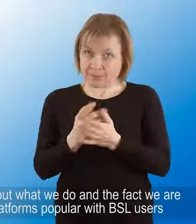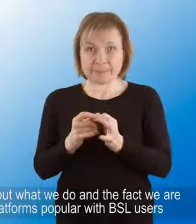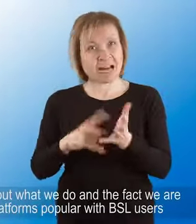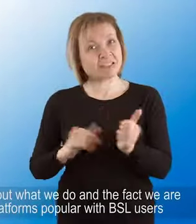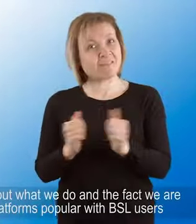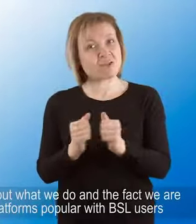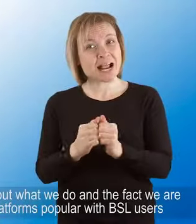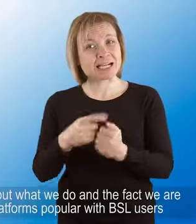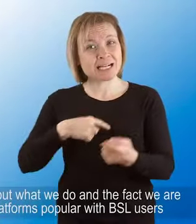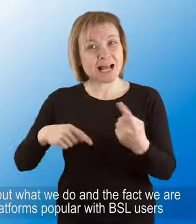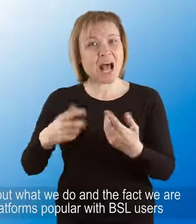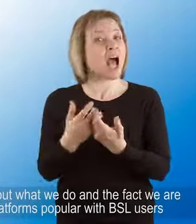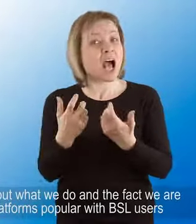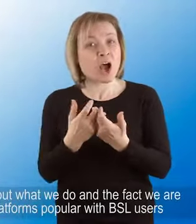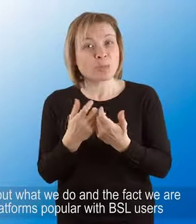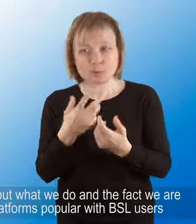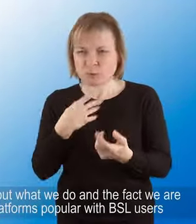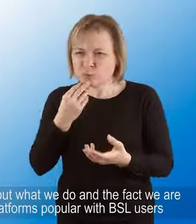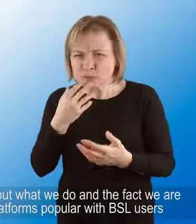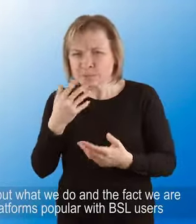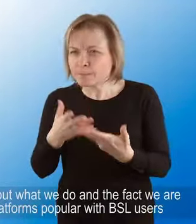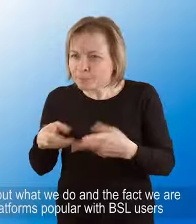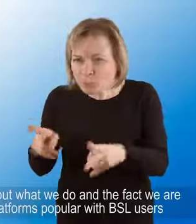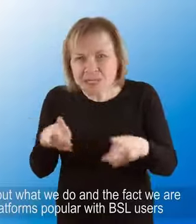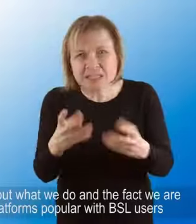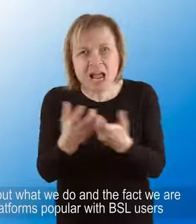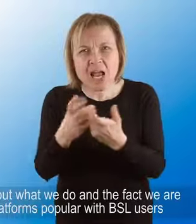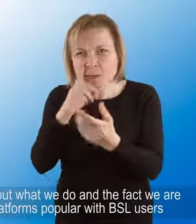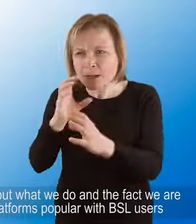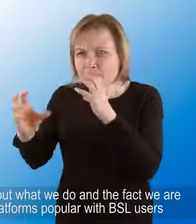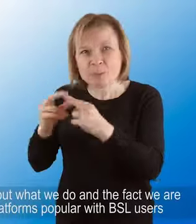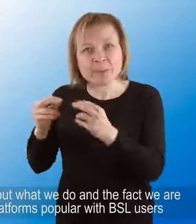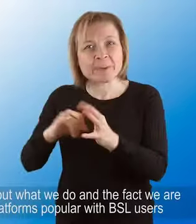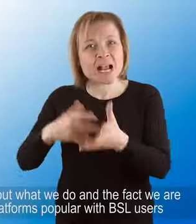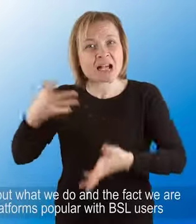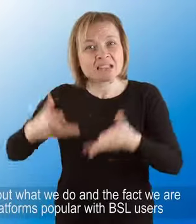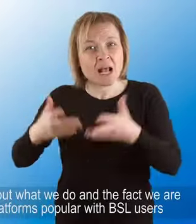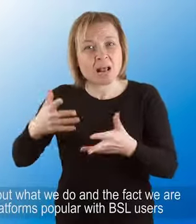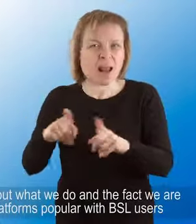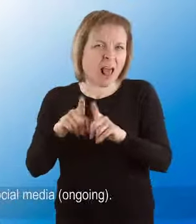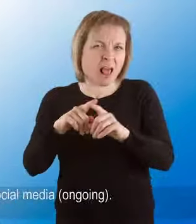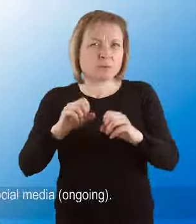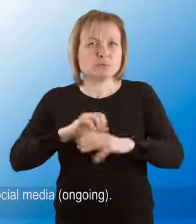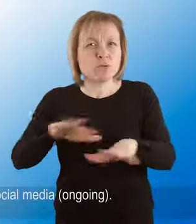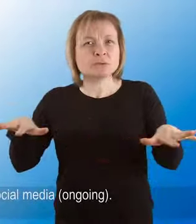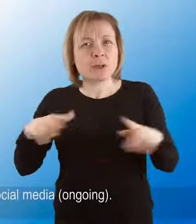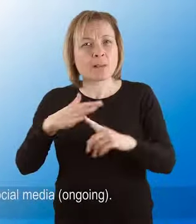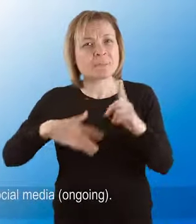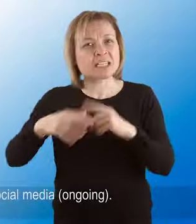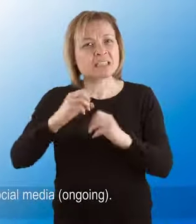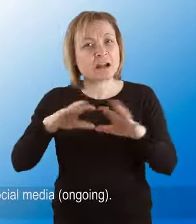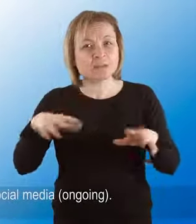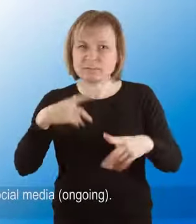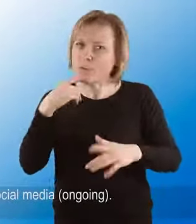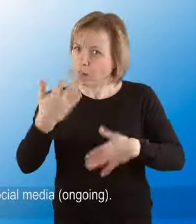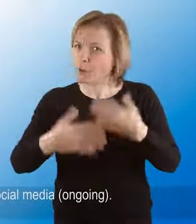fact we are BSL friendly using platforms popular with BSL users such as social media. Ongoing.